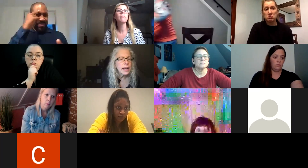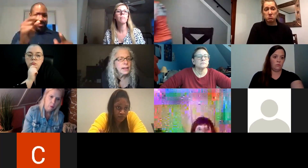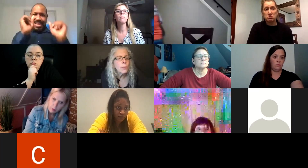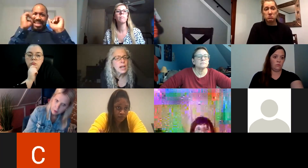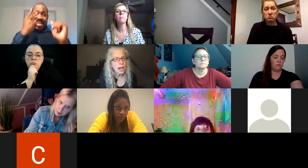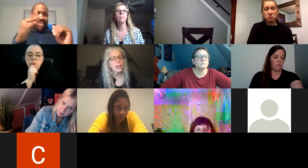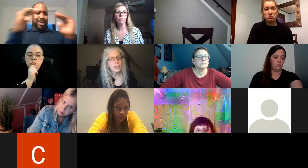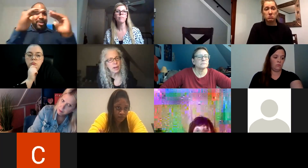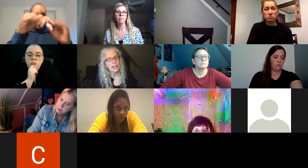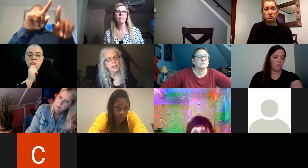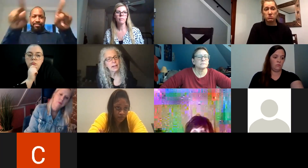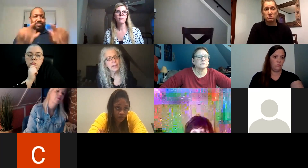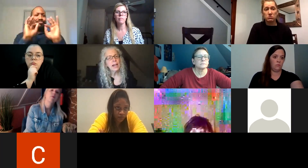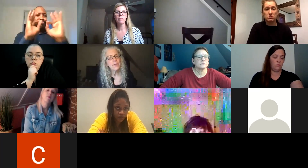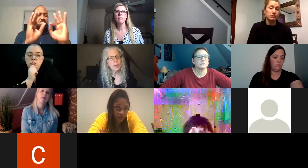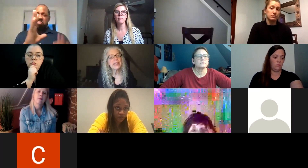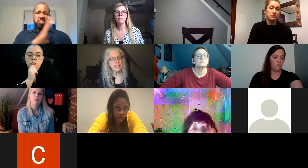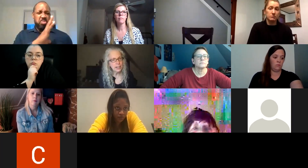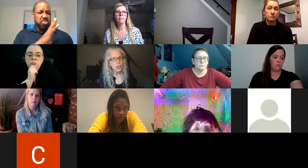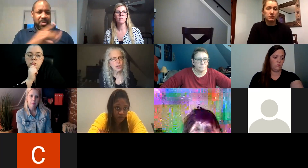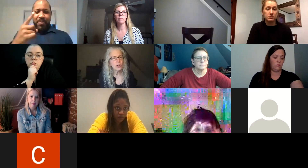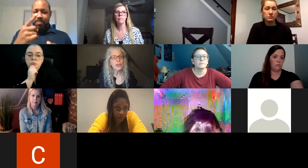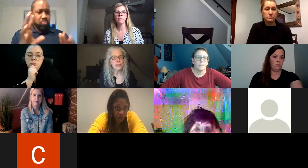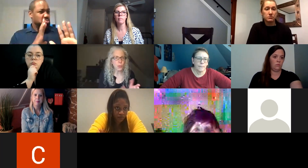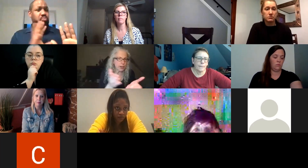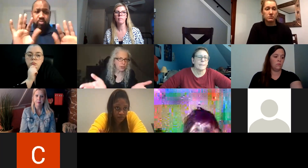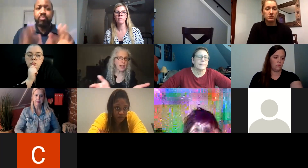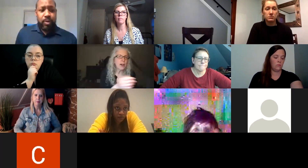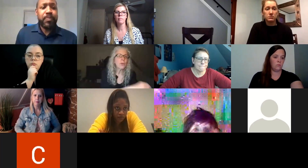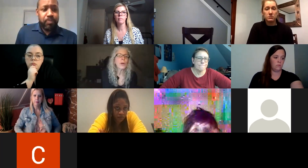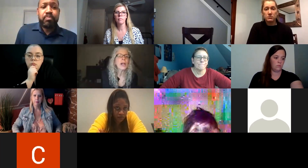then we're not going to spotlight. Everybody can see each other. The squares are there. We're not,